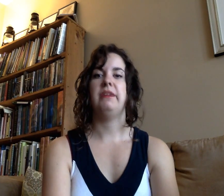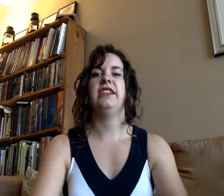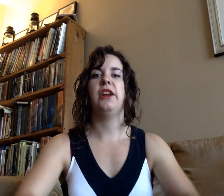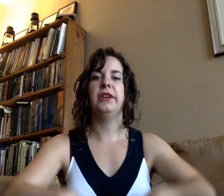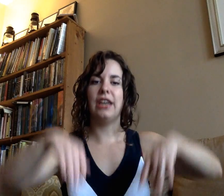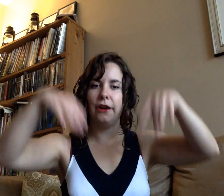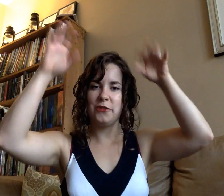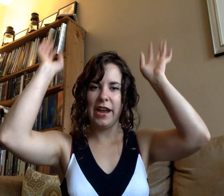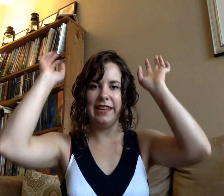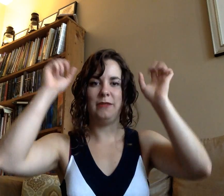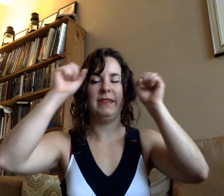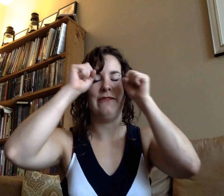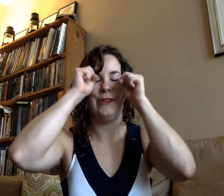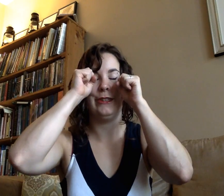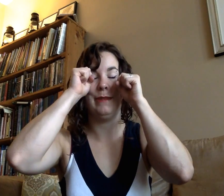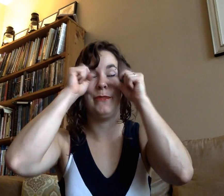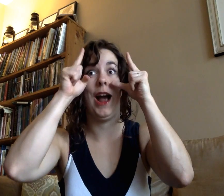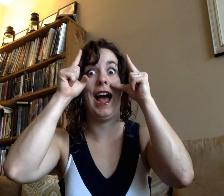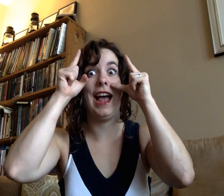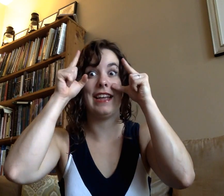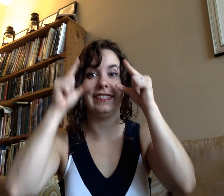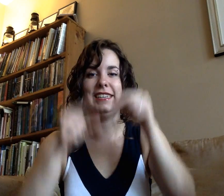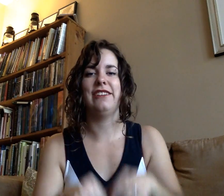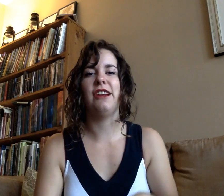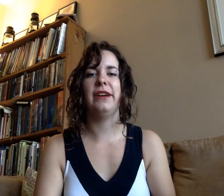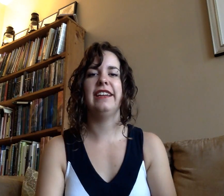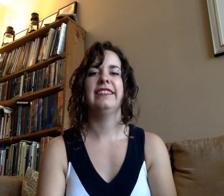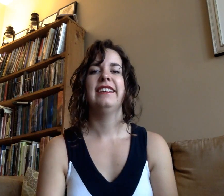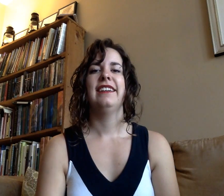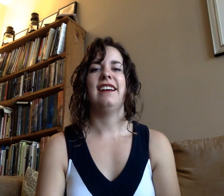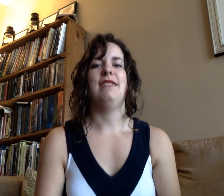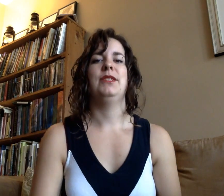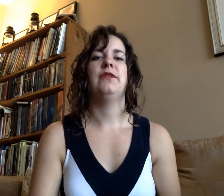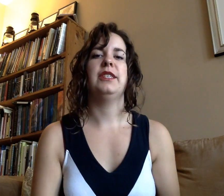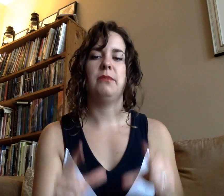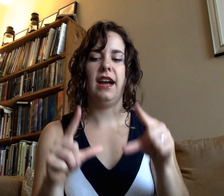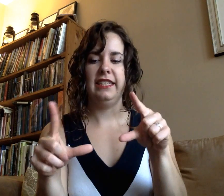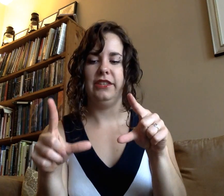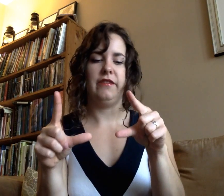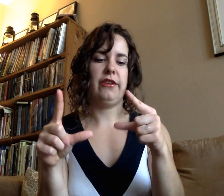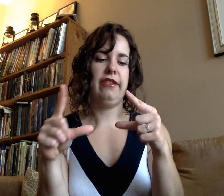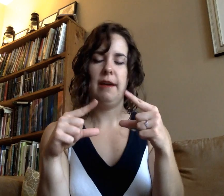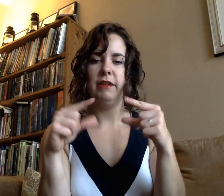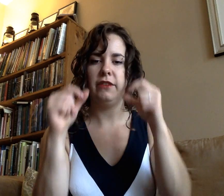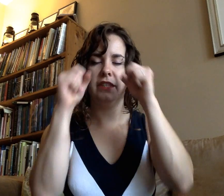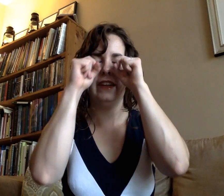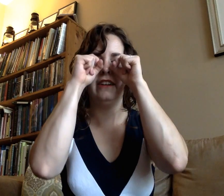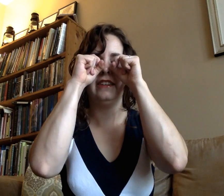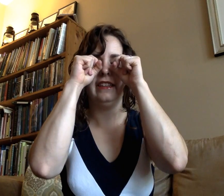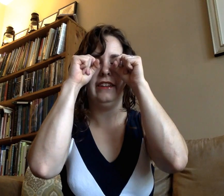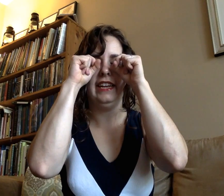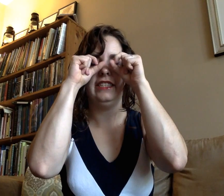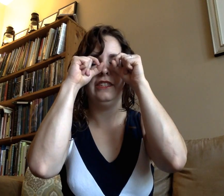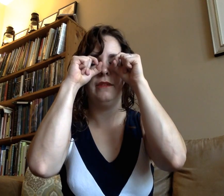and you know it, shout hooray, it'll be if you're surprised and you know it. So for surprised, you have your thumb and first fingers, and they're like 2